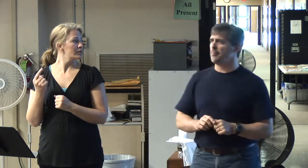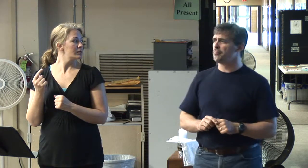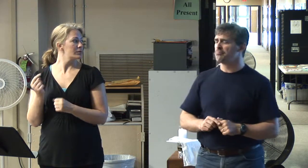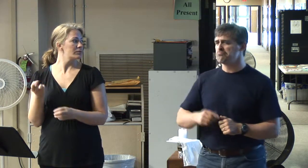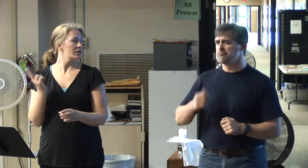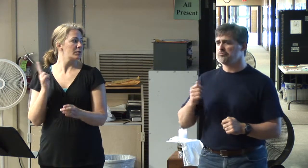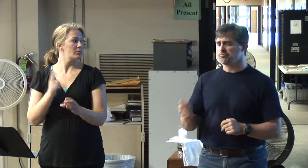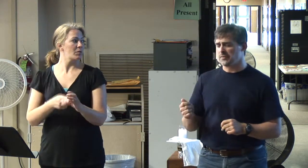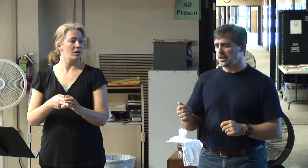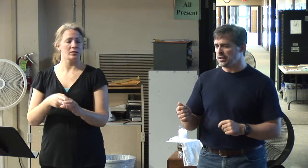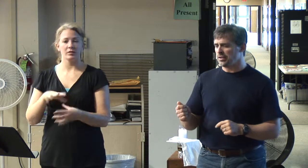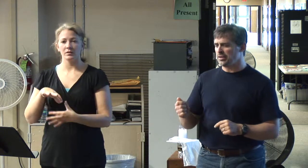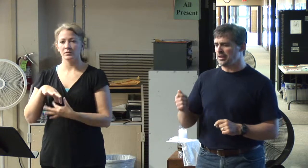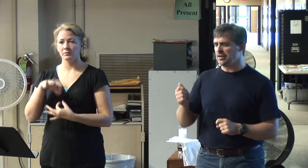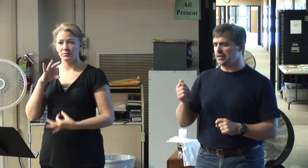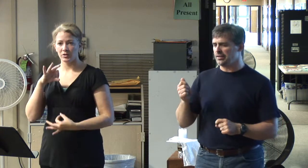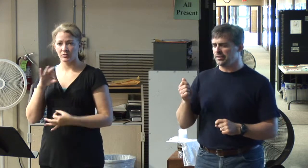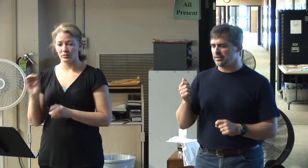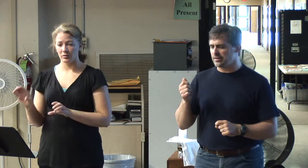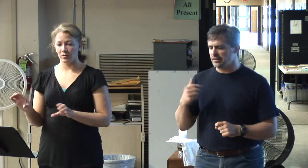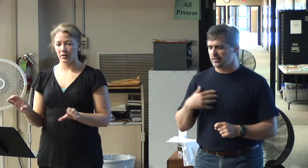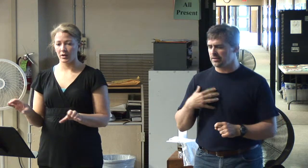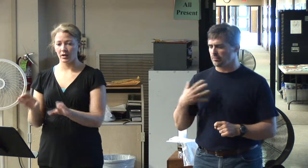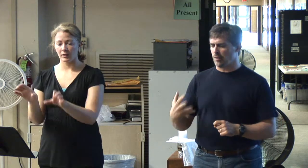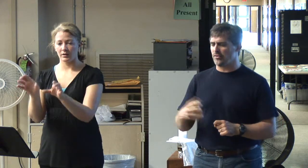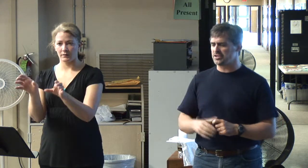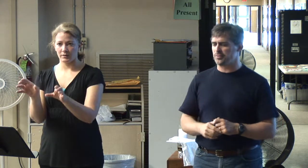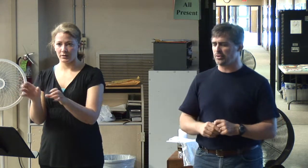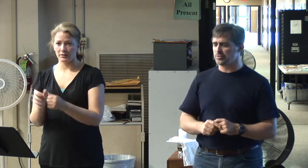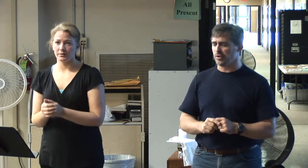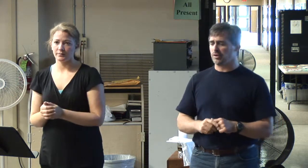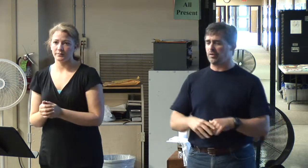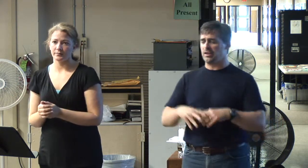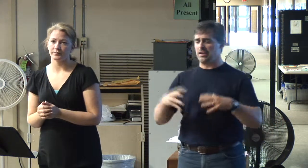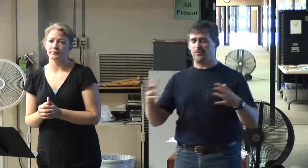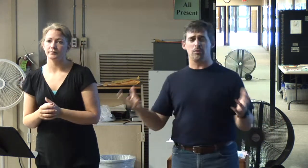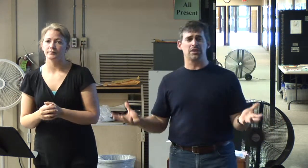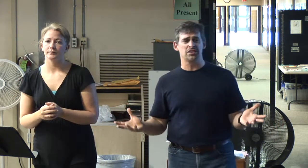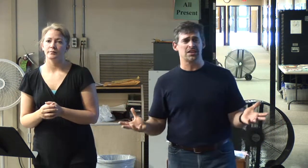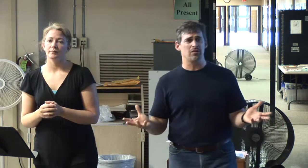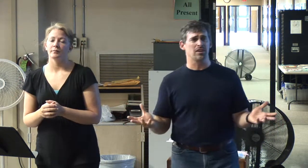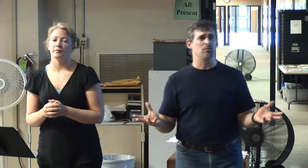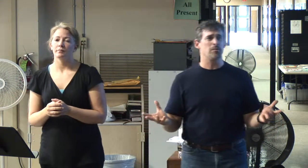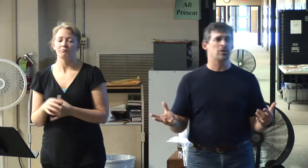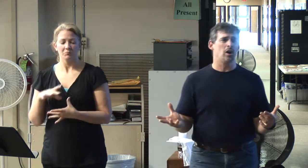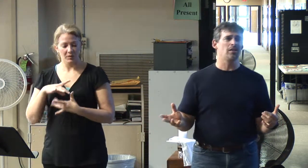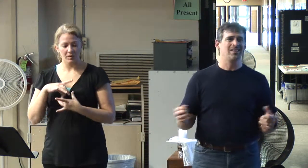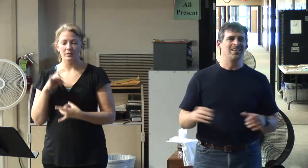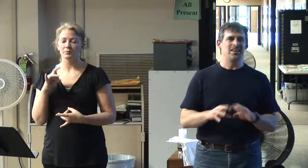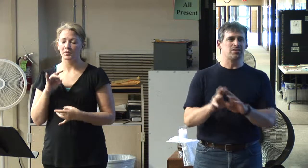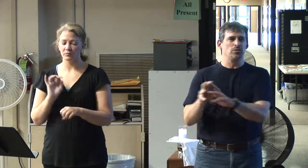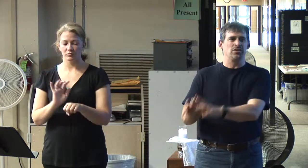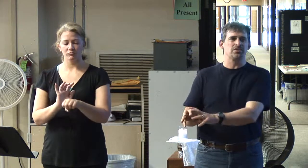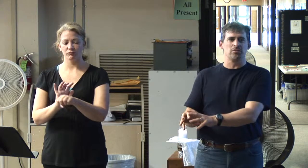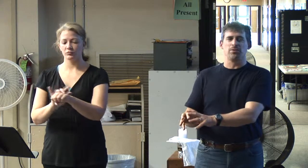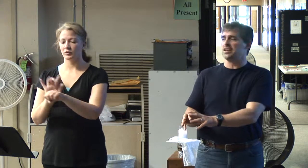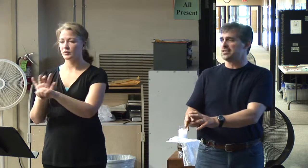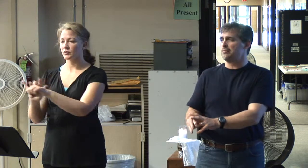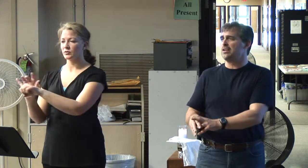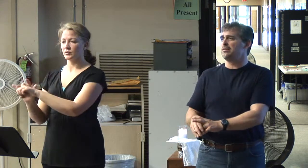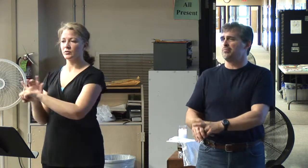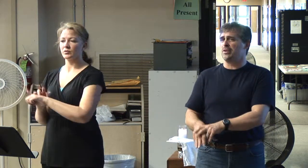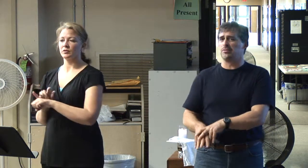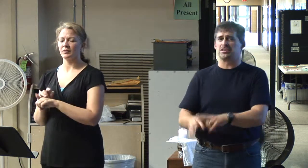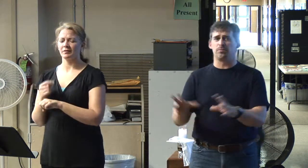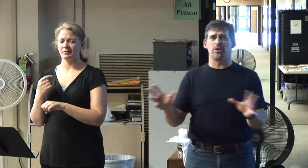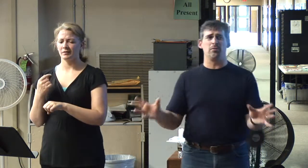know, that the realm of the spiritual, even though it touches everything, we've been taught that it's only in a certain place.